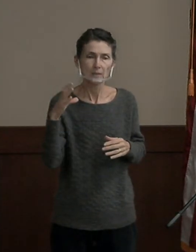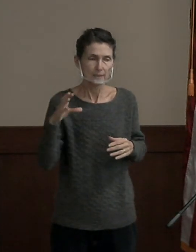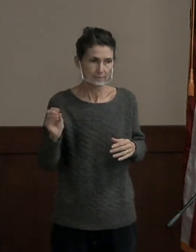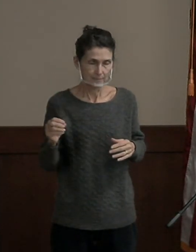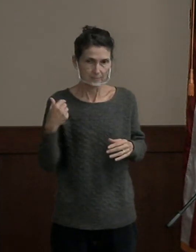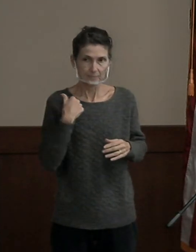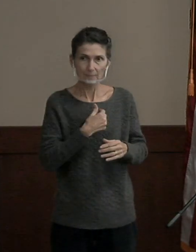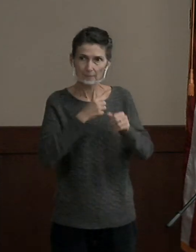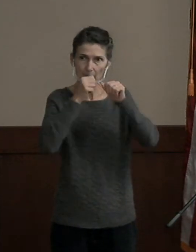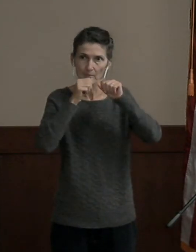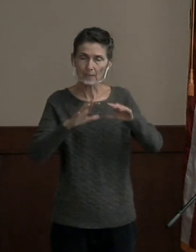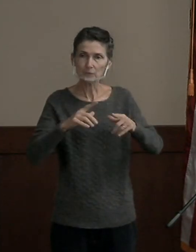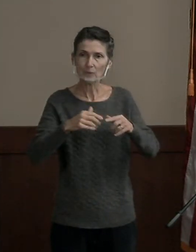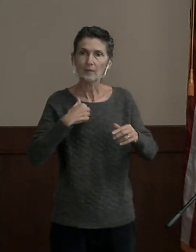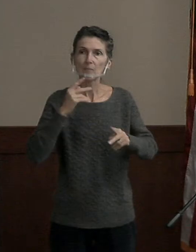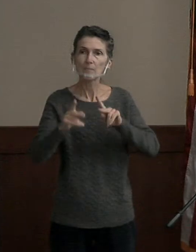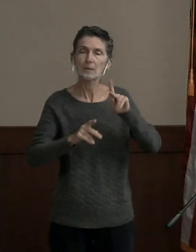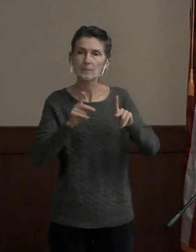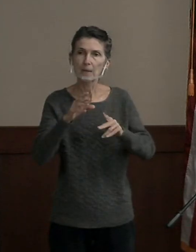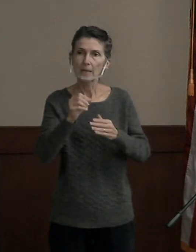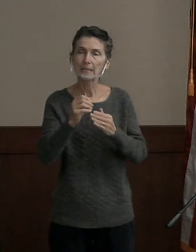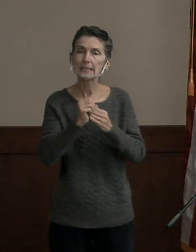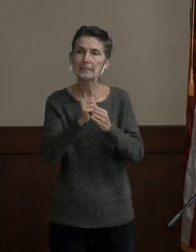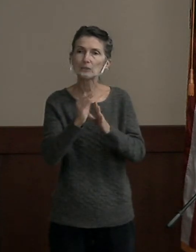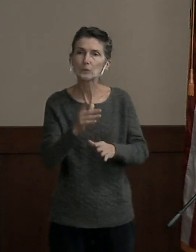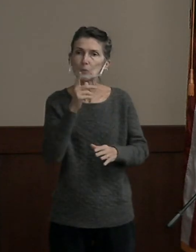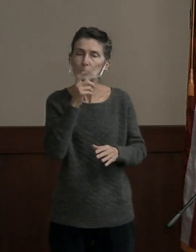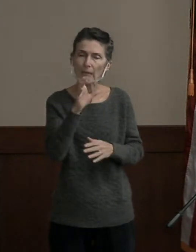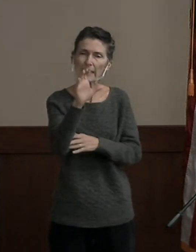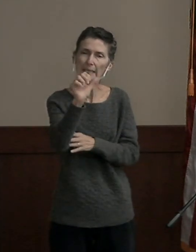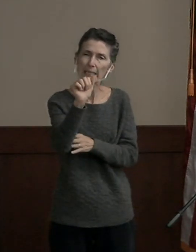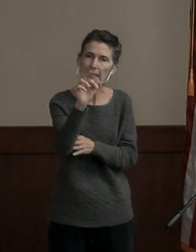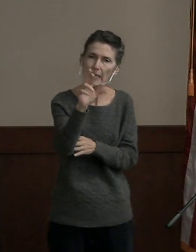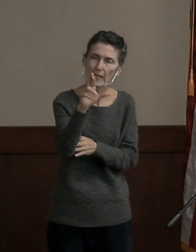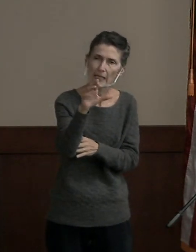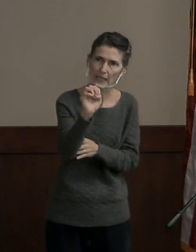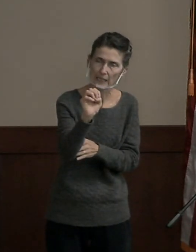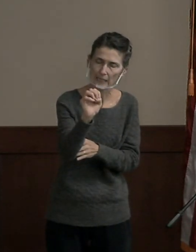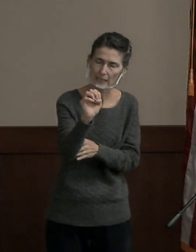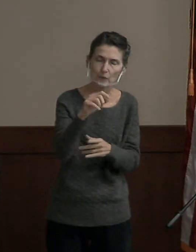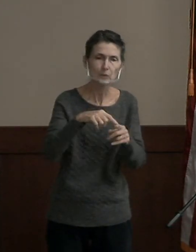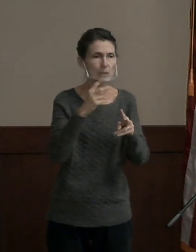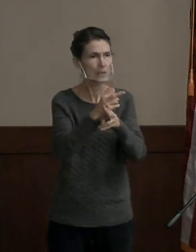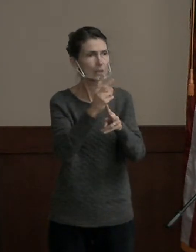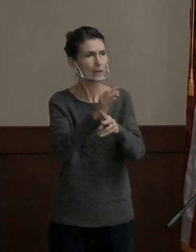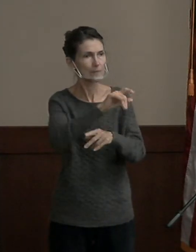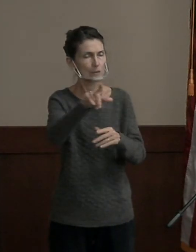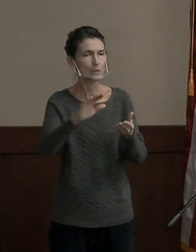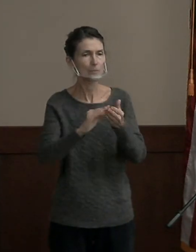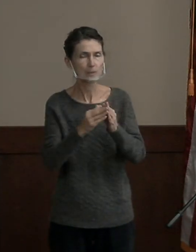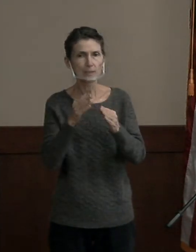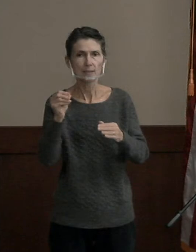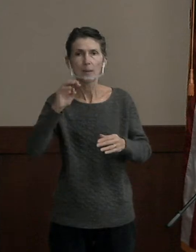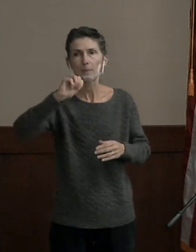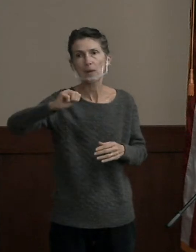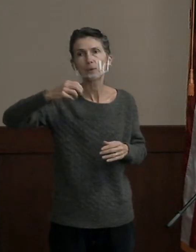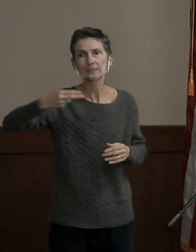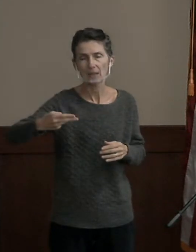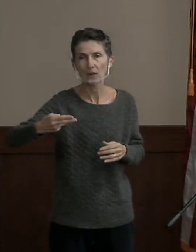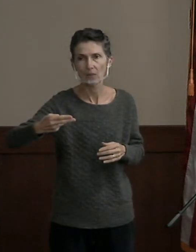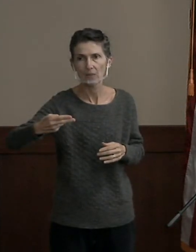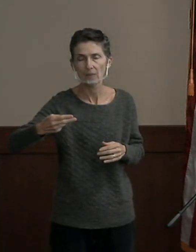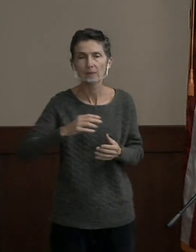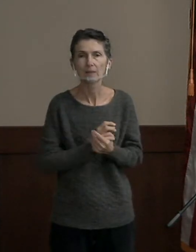are blessed to have people and leaders who care about one thing, and that's to take care of this community. And so Meredith Health is